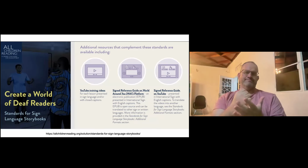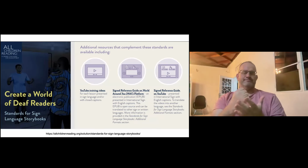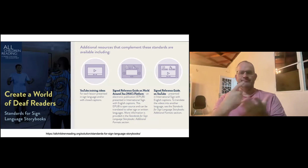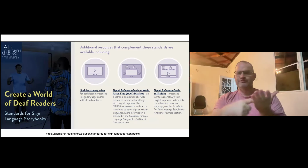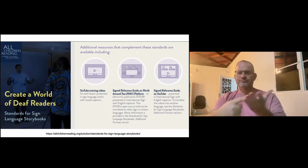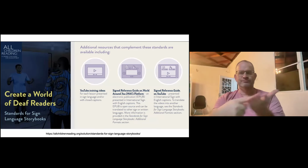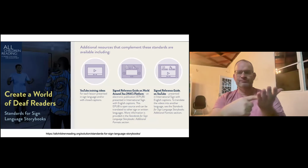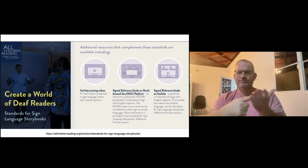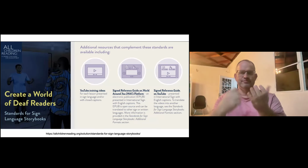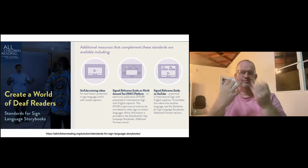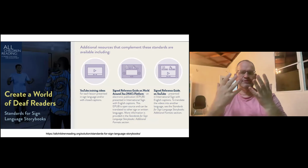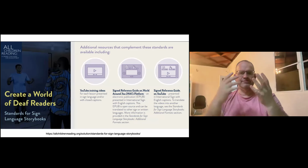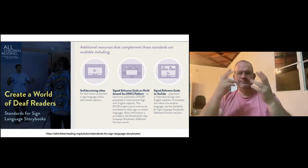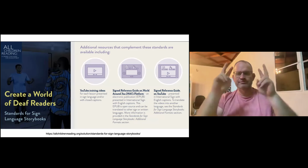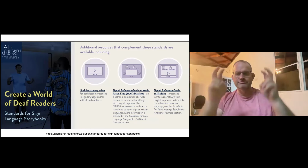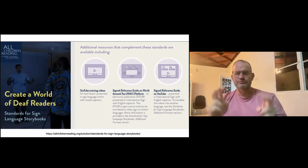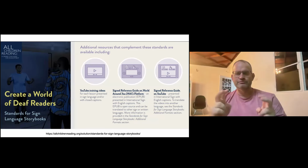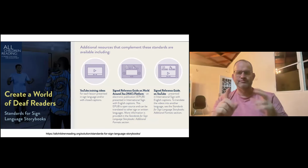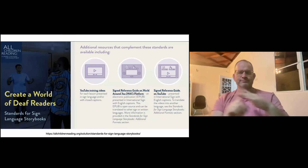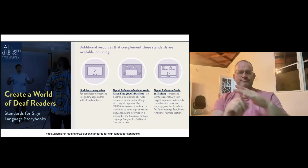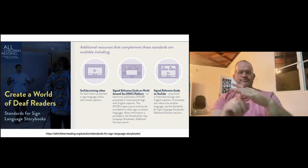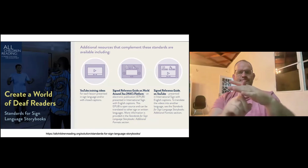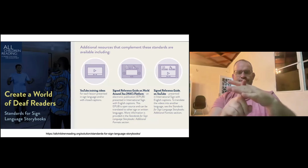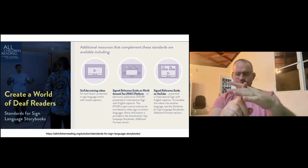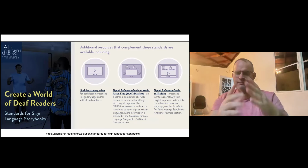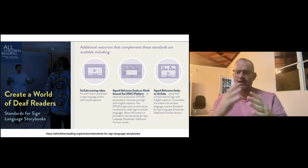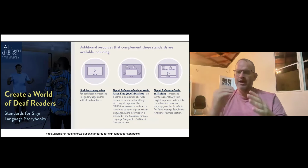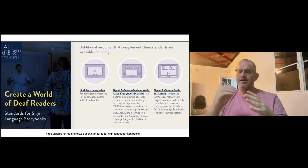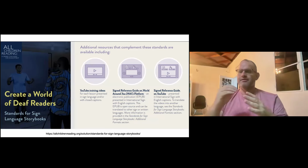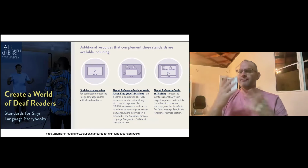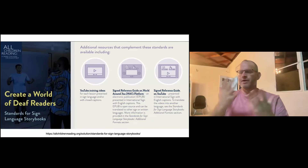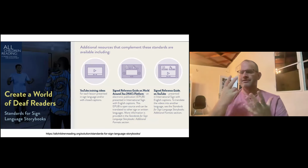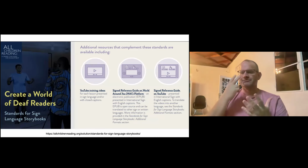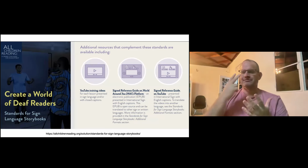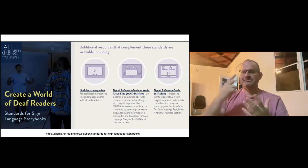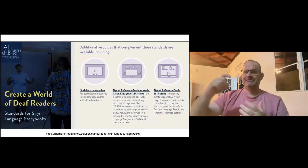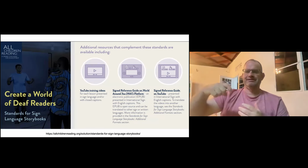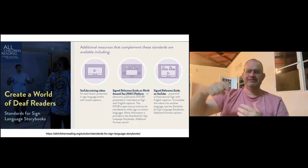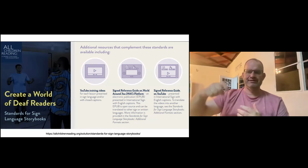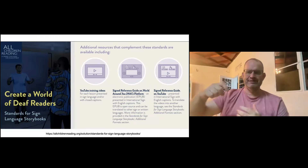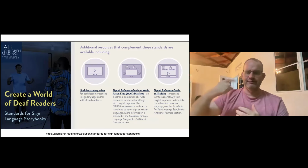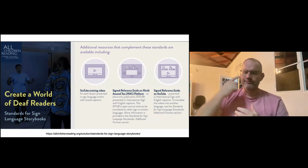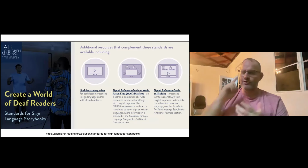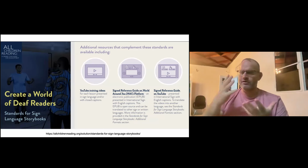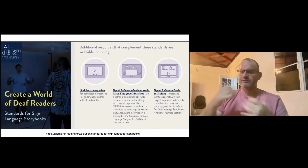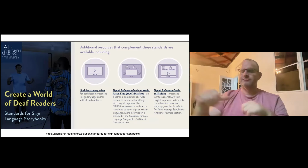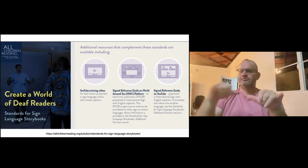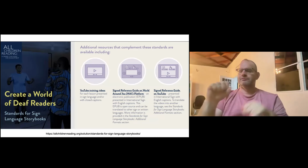So that was the work of the SLSC, was to gather together and review the variety and many issues that